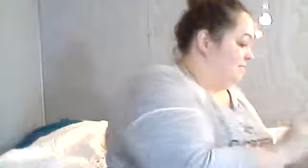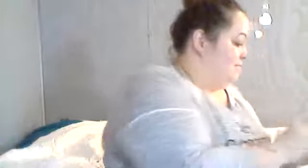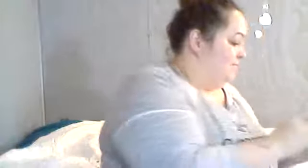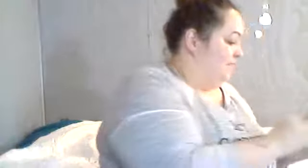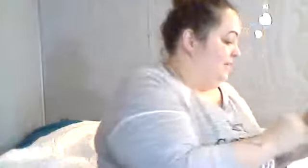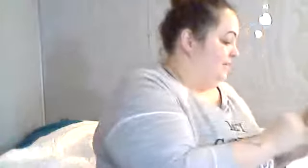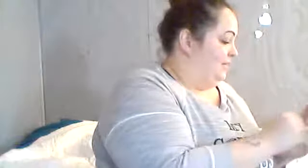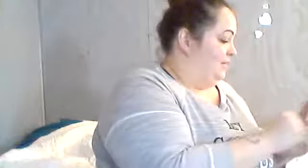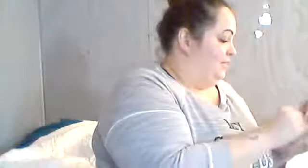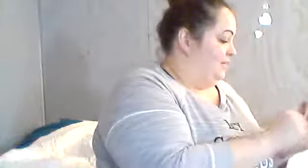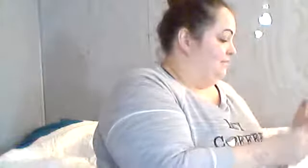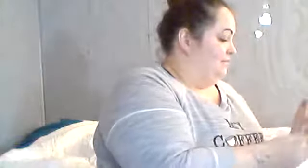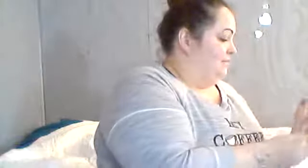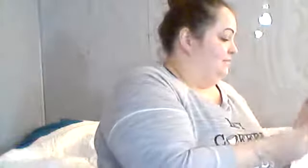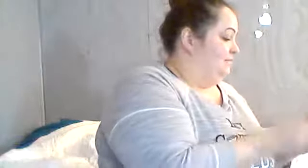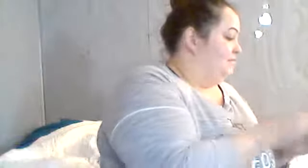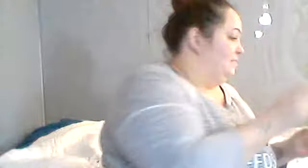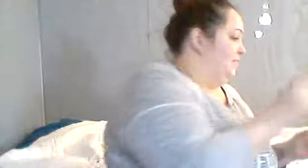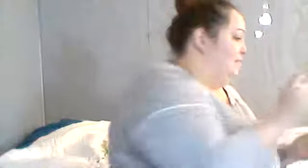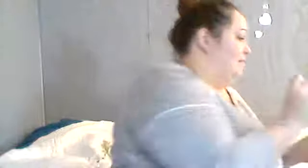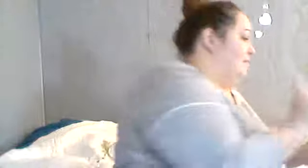dude. Very good, huh?